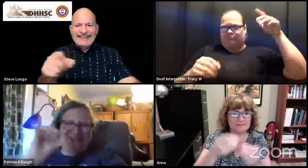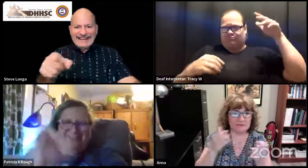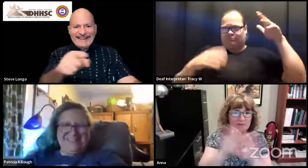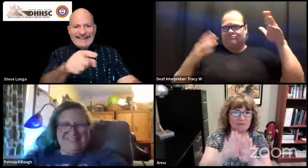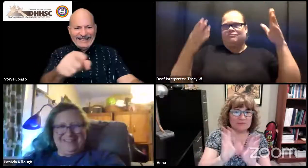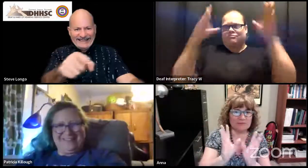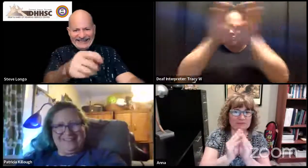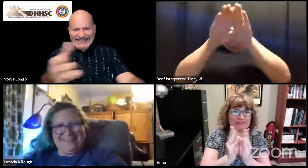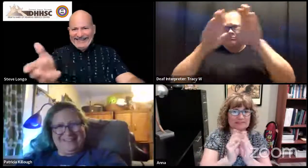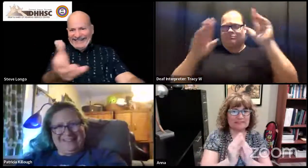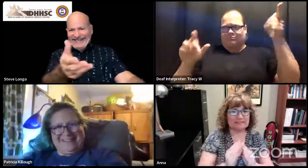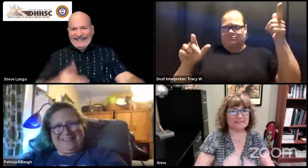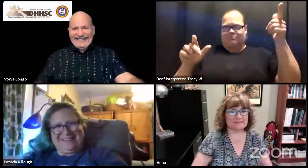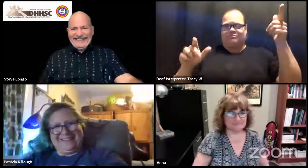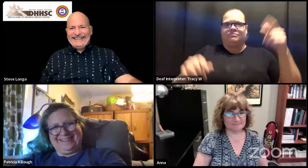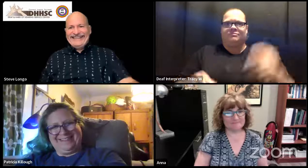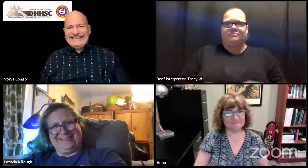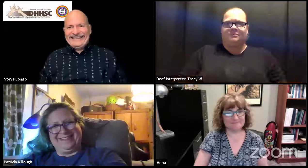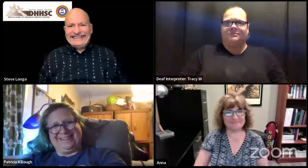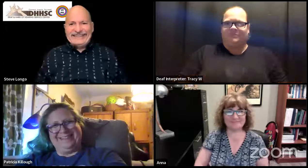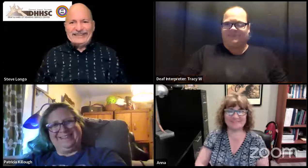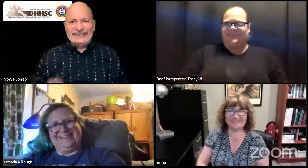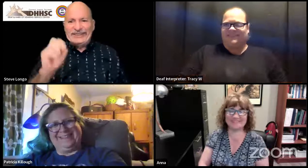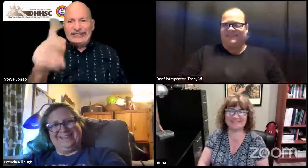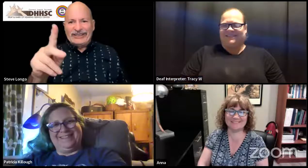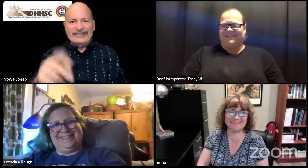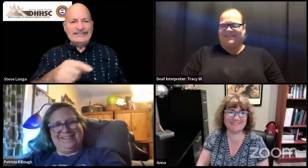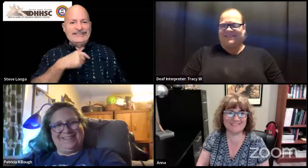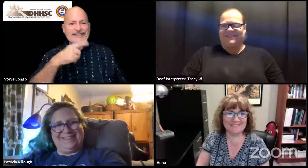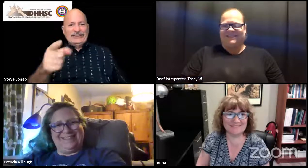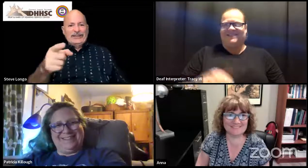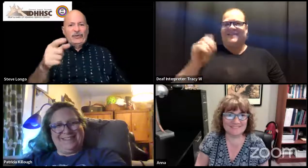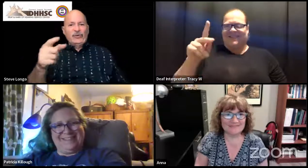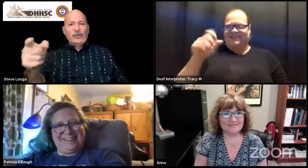Patty saying, oh, but I used the wrong word. Okay, yes. Okay. All right.